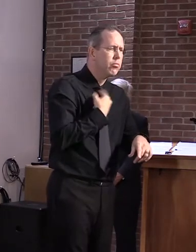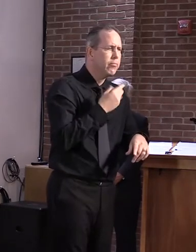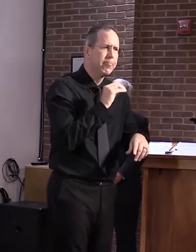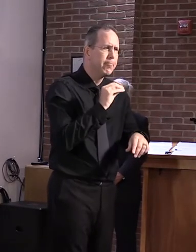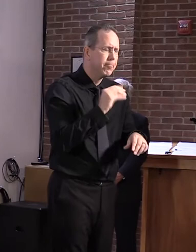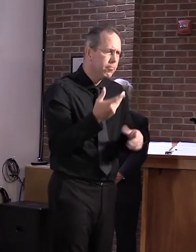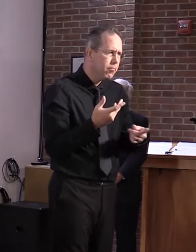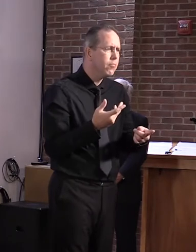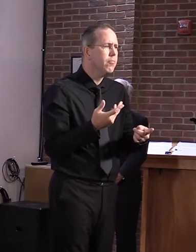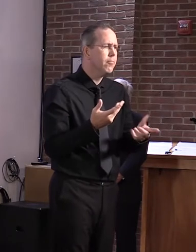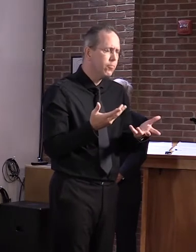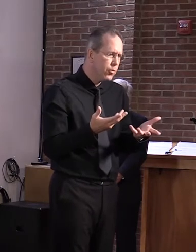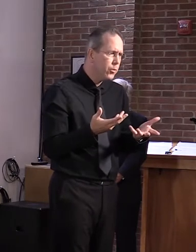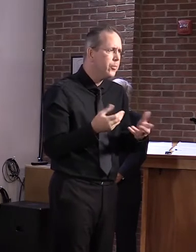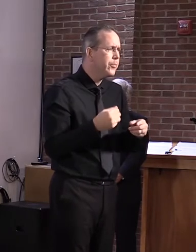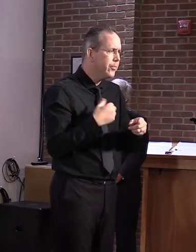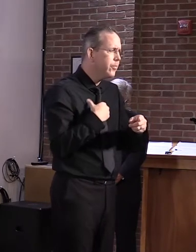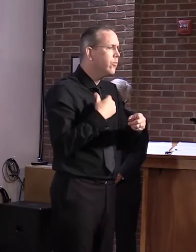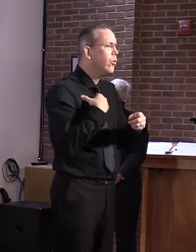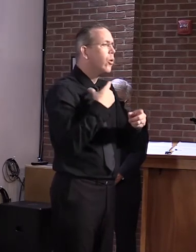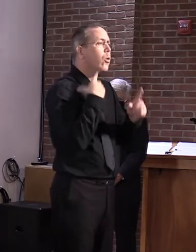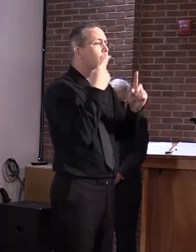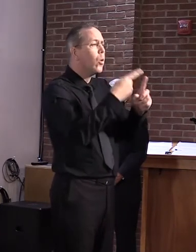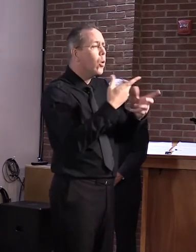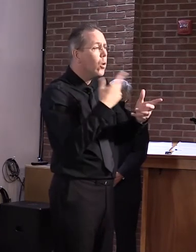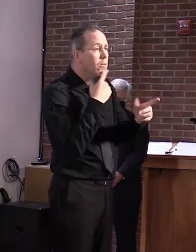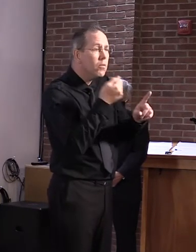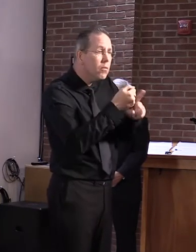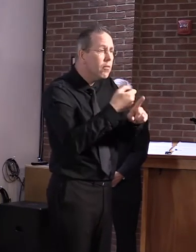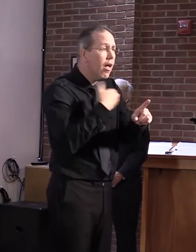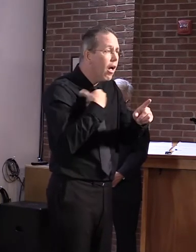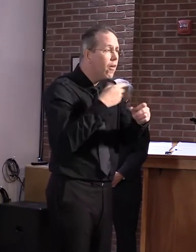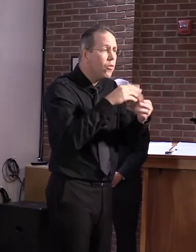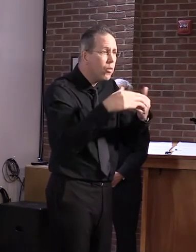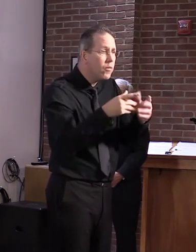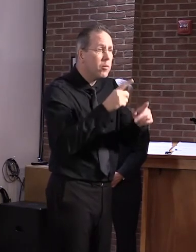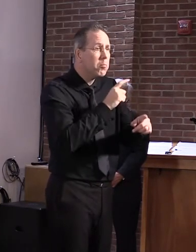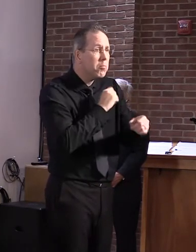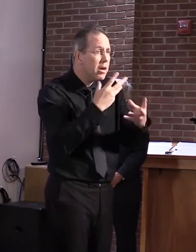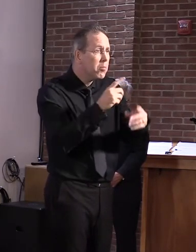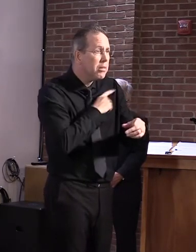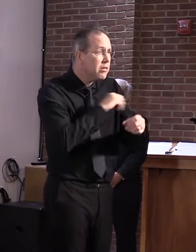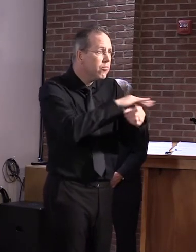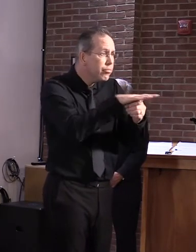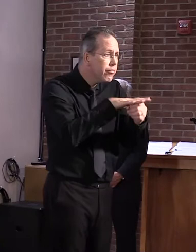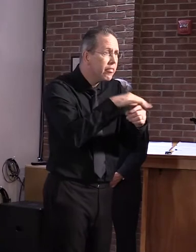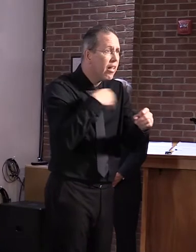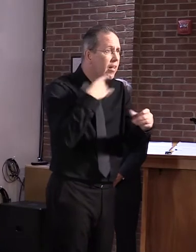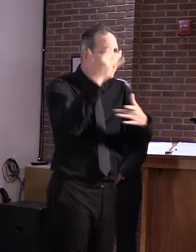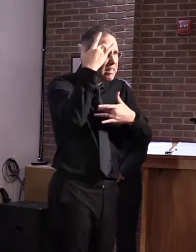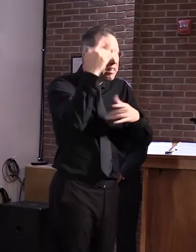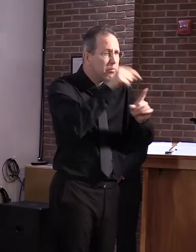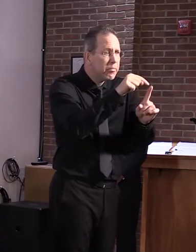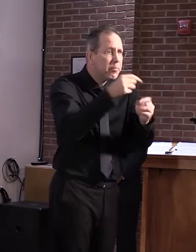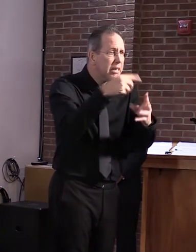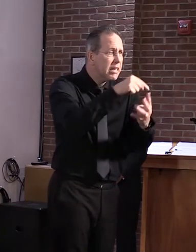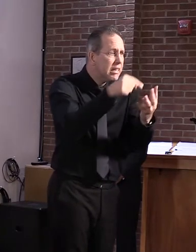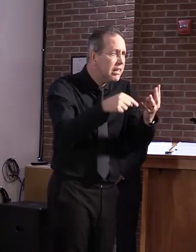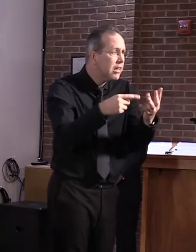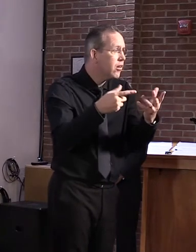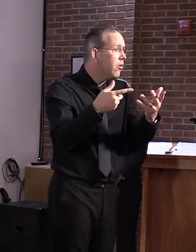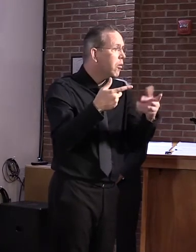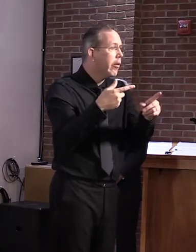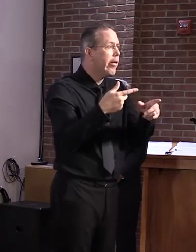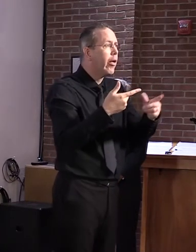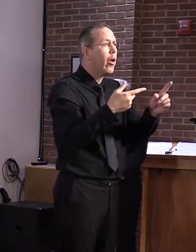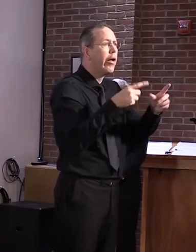in public safety, that we were able to implement strategies to backfill and ensure there weren't gaps in coverage. So,